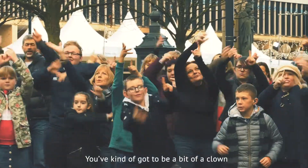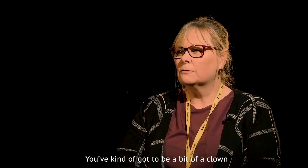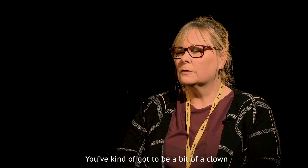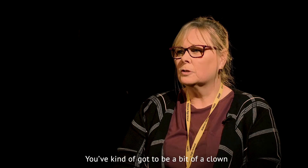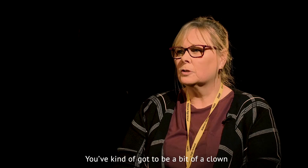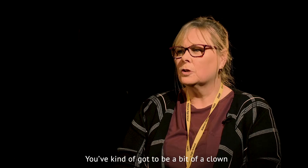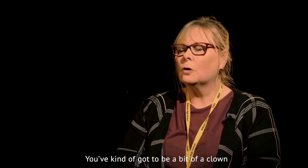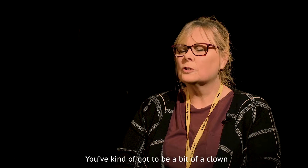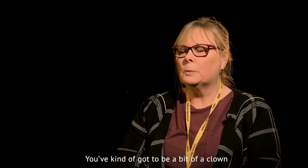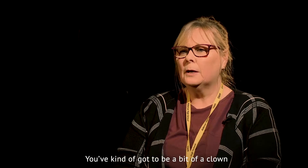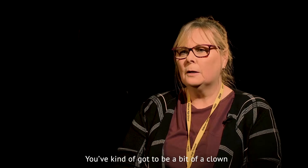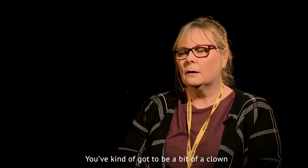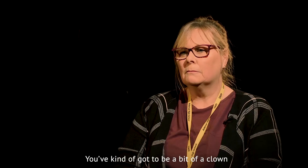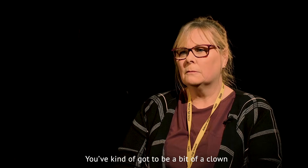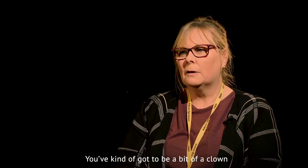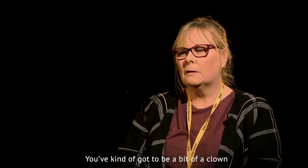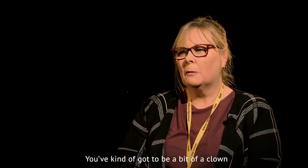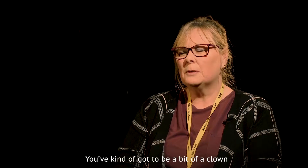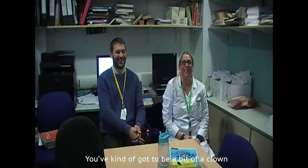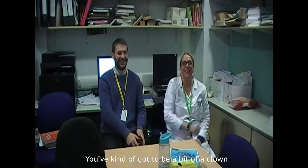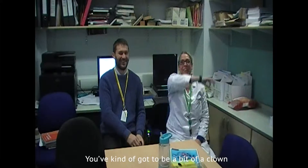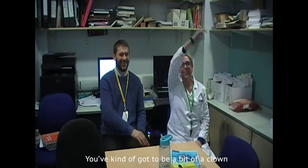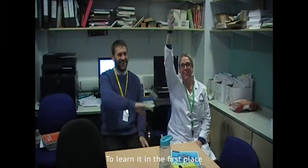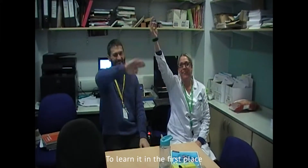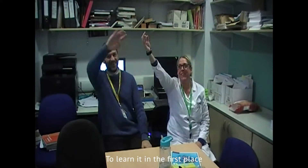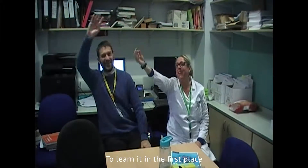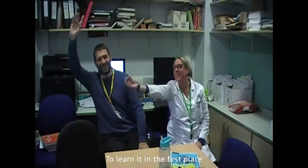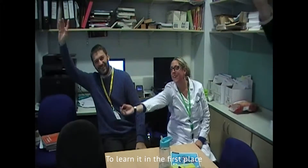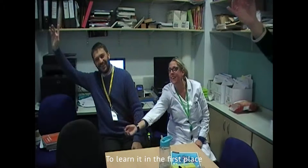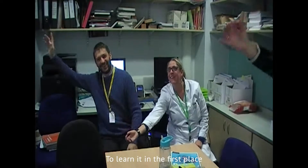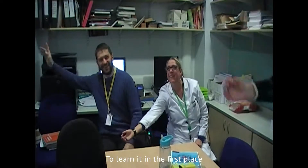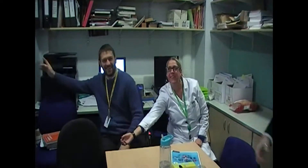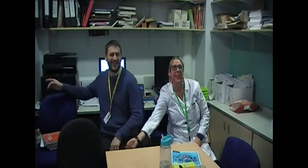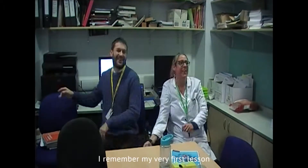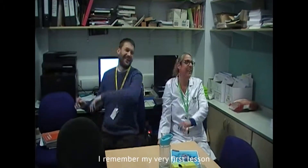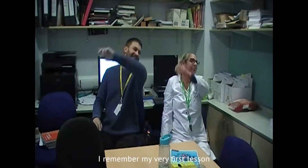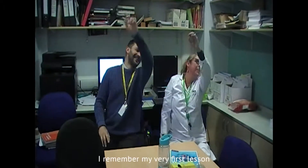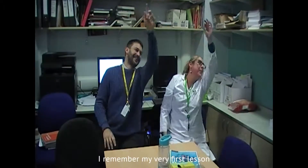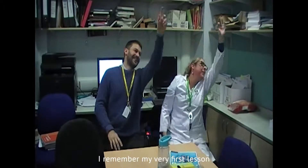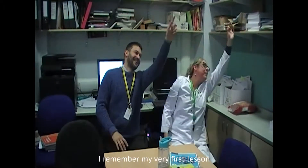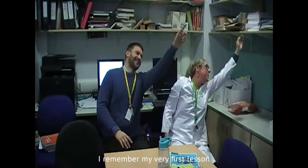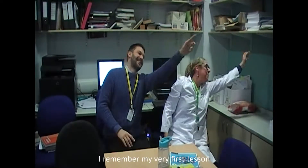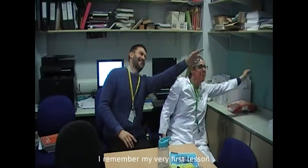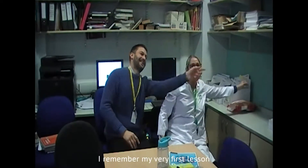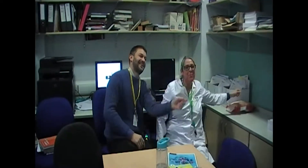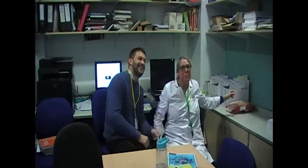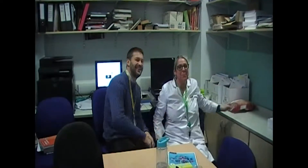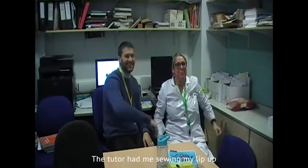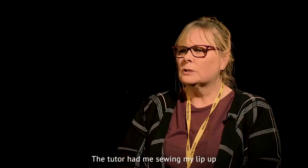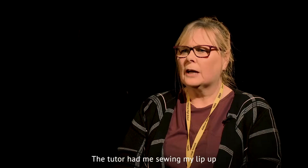of got to be a bit of a clown to learn it in the first place. I remember my very first lesson, the tutor had